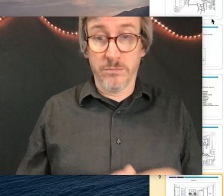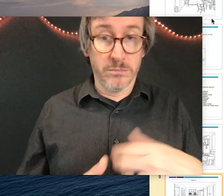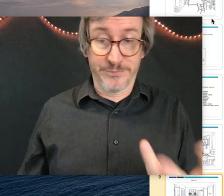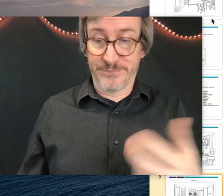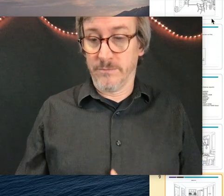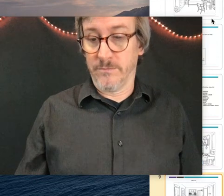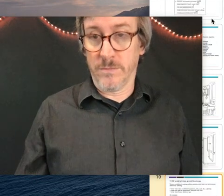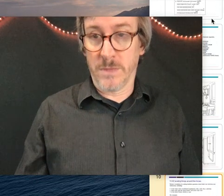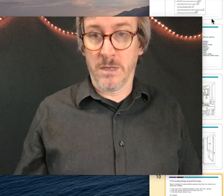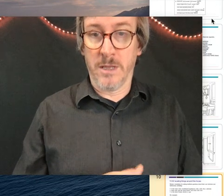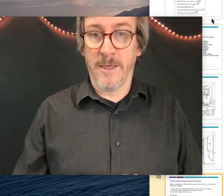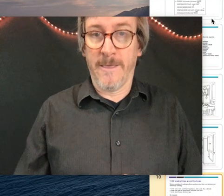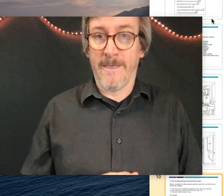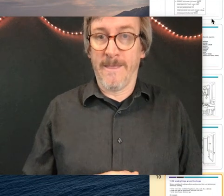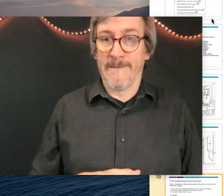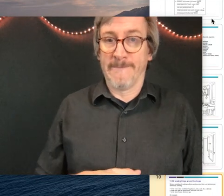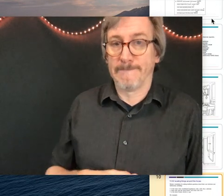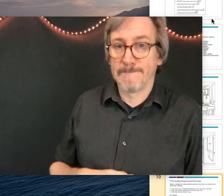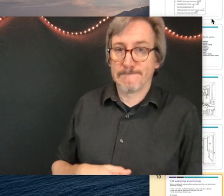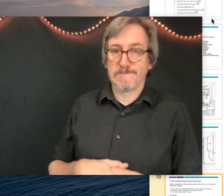Bathroom.